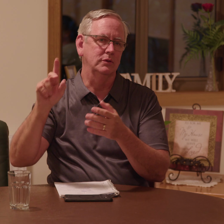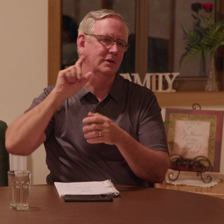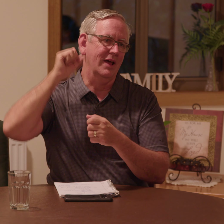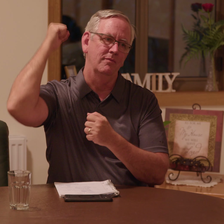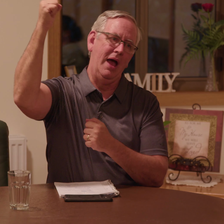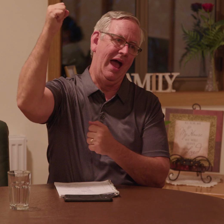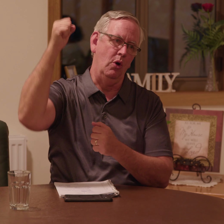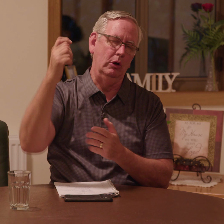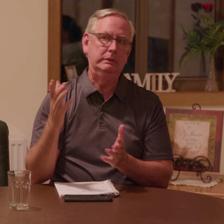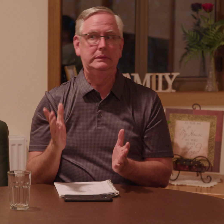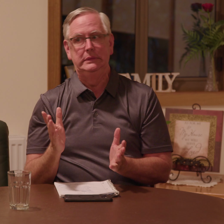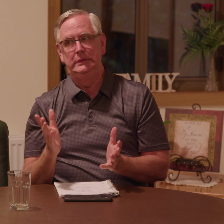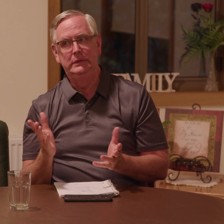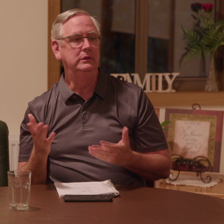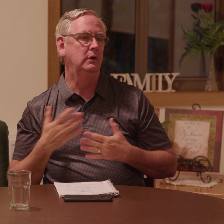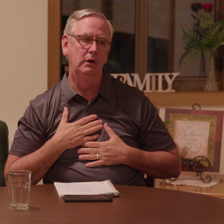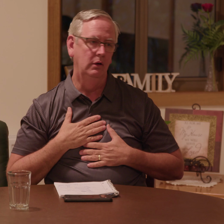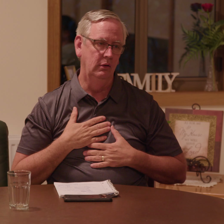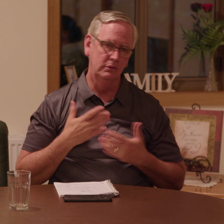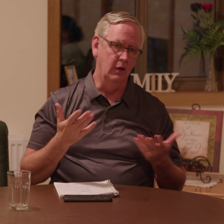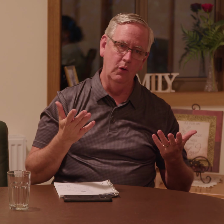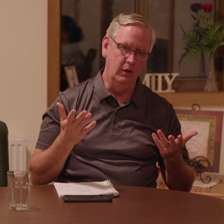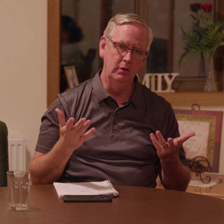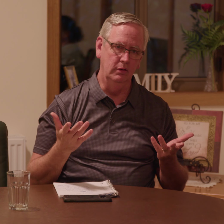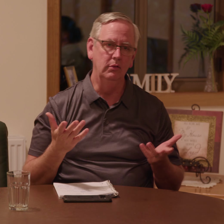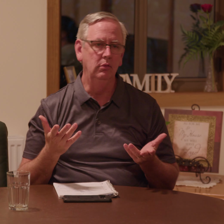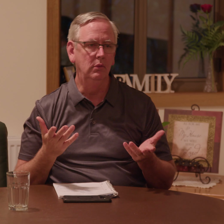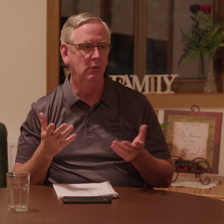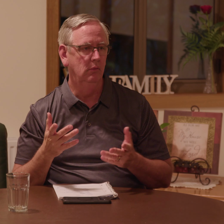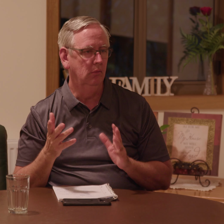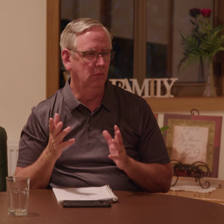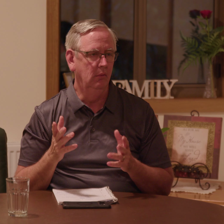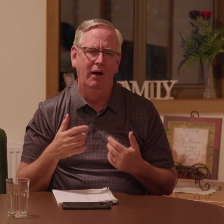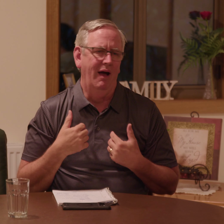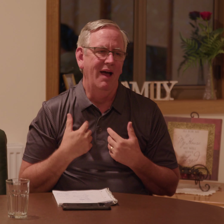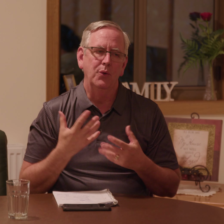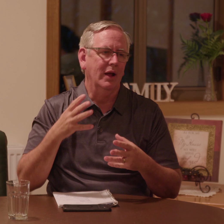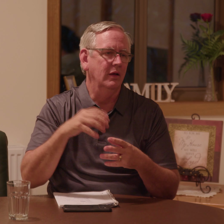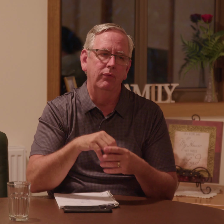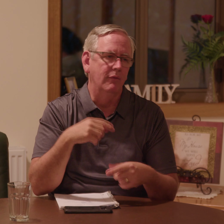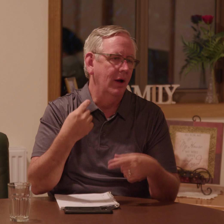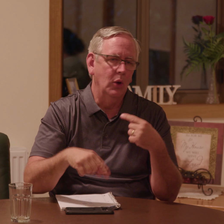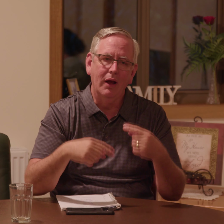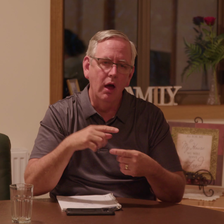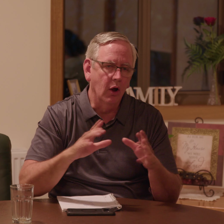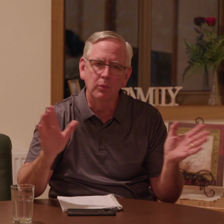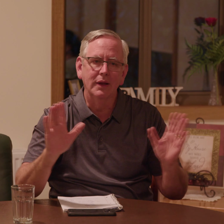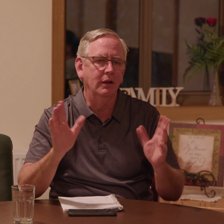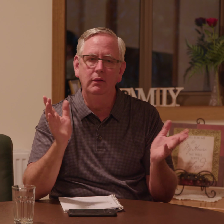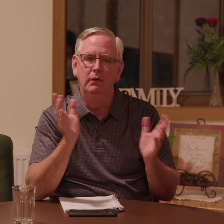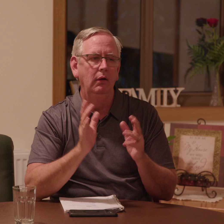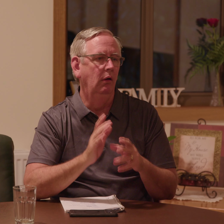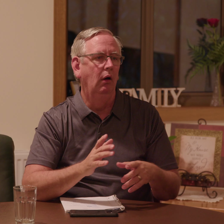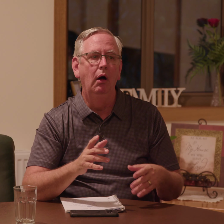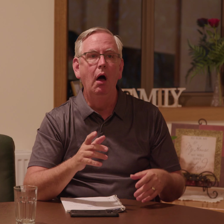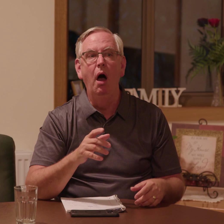that comes out of Washington, D.C. and Gallaudet, it's deaf power. It's a different culture. I don't want to get involved